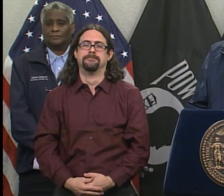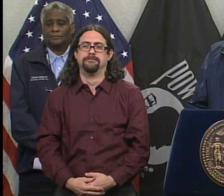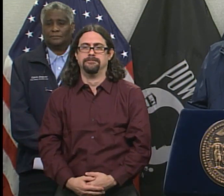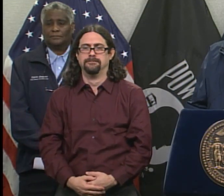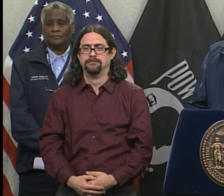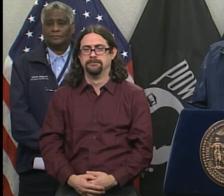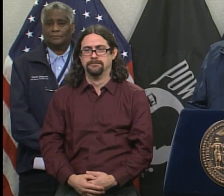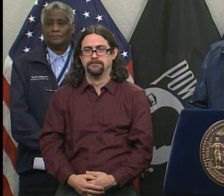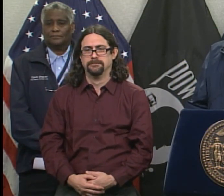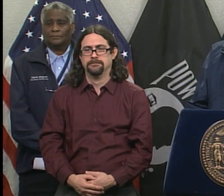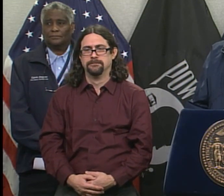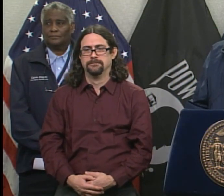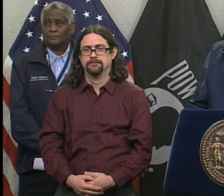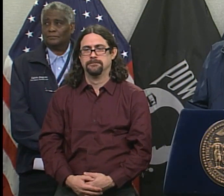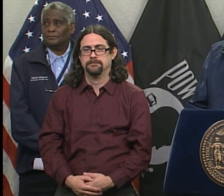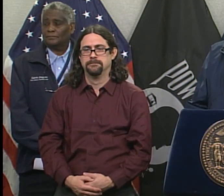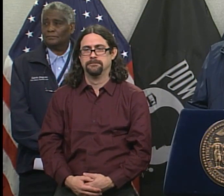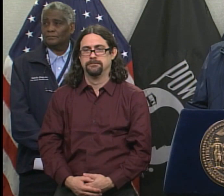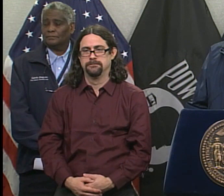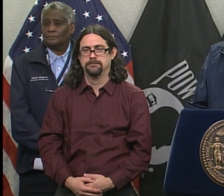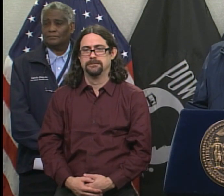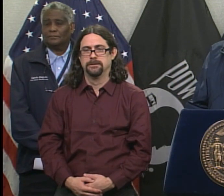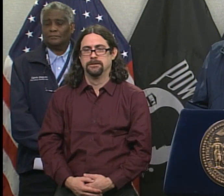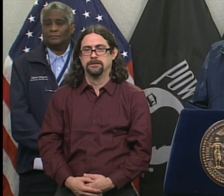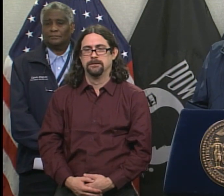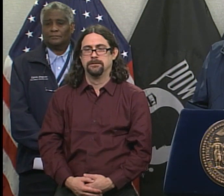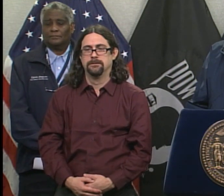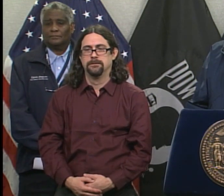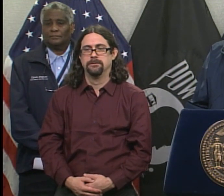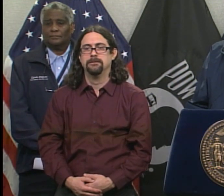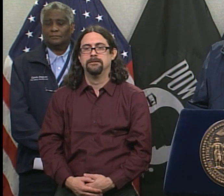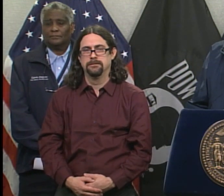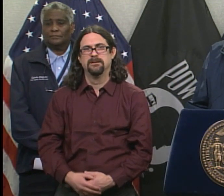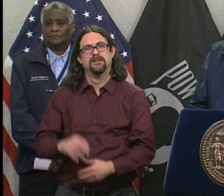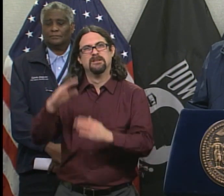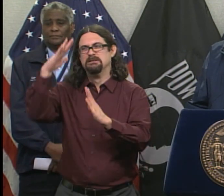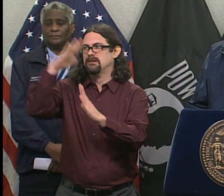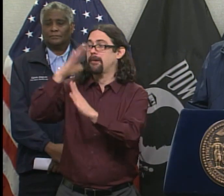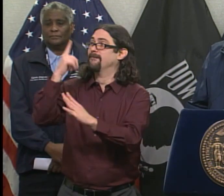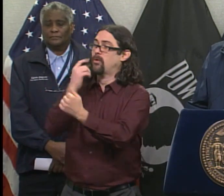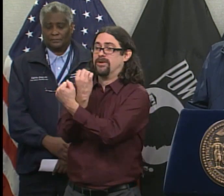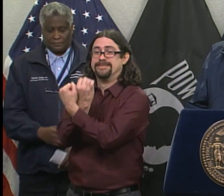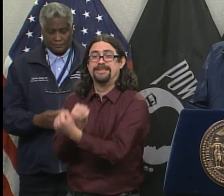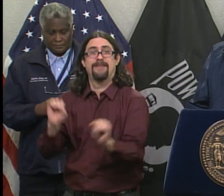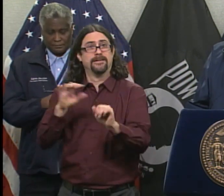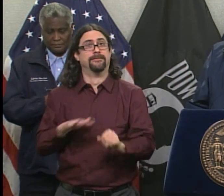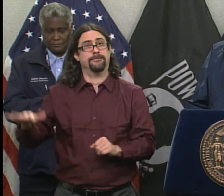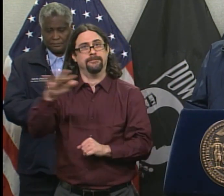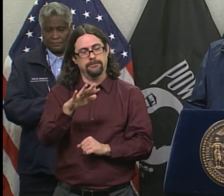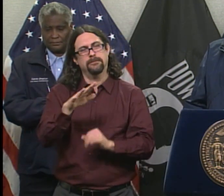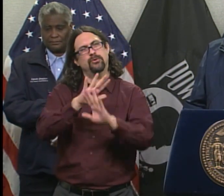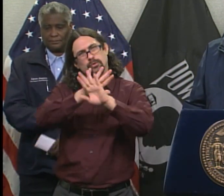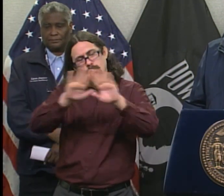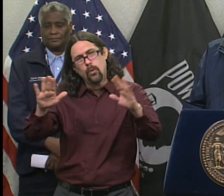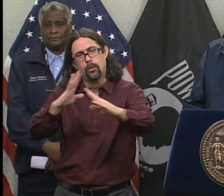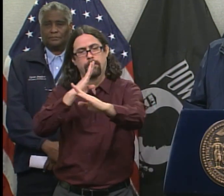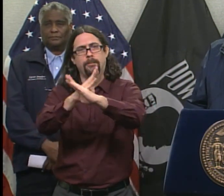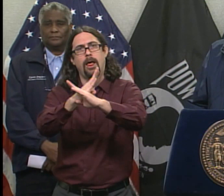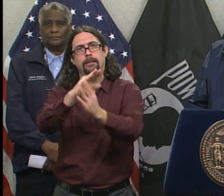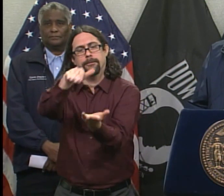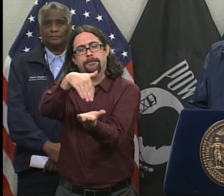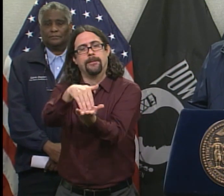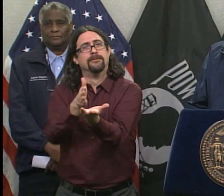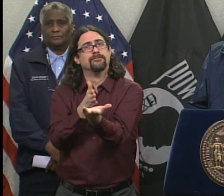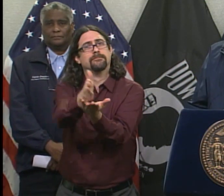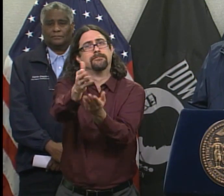snow. Make sure the hydrants are clear. Don't endanger your own life by shoveling. But we do want all homeowners and business